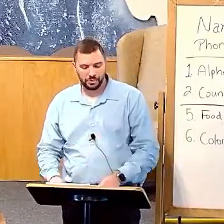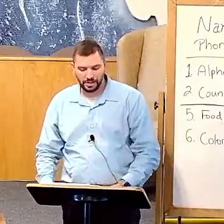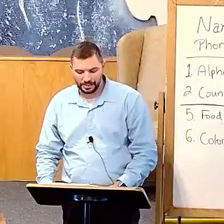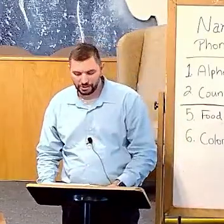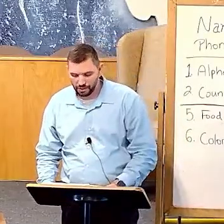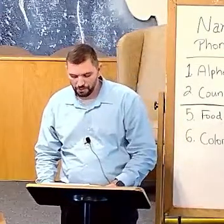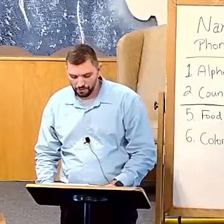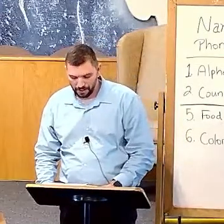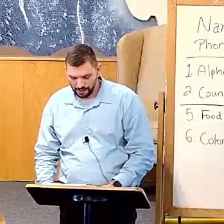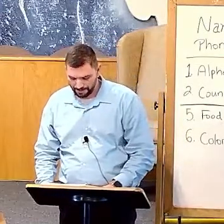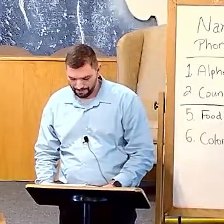And so